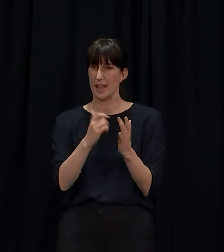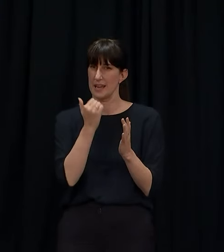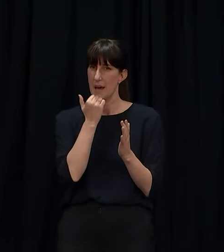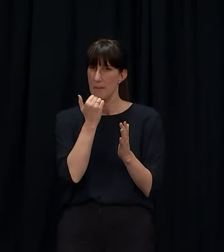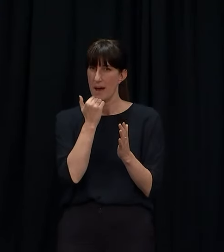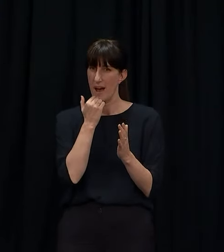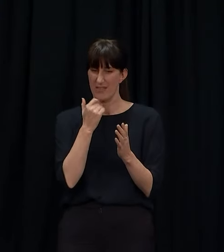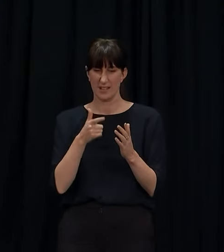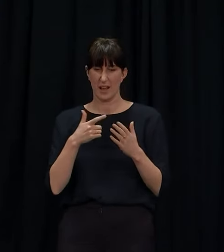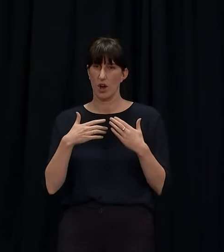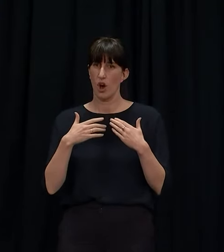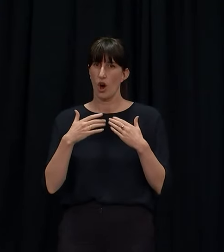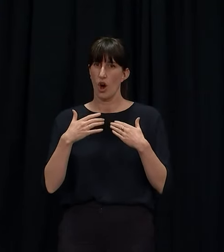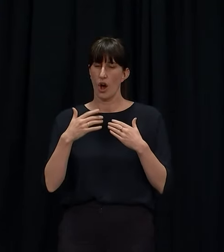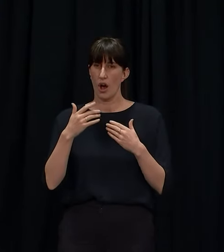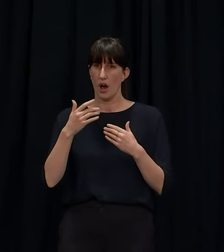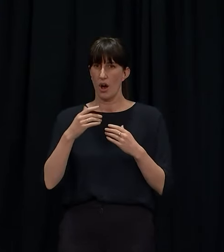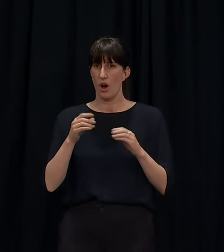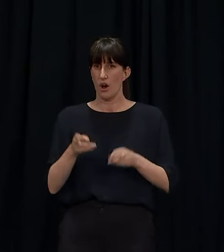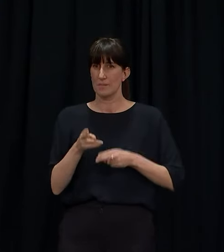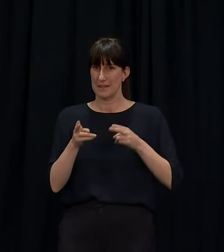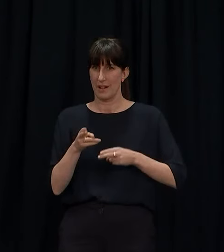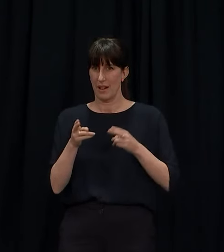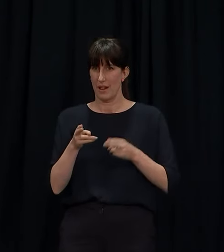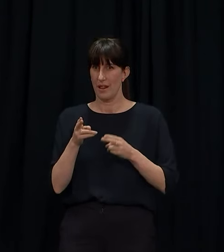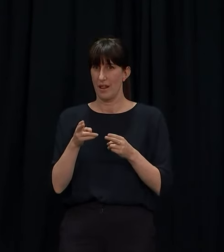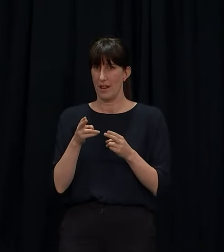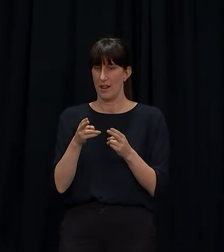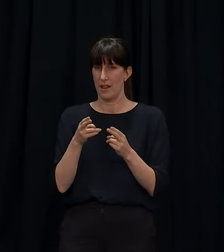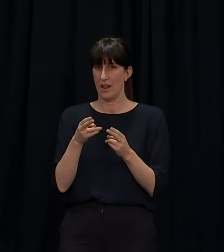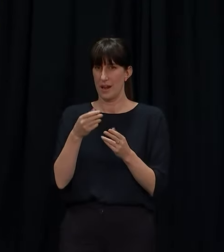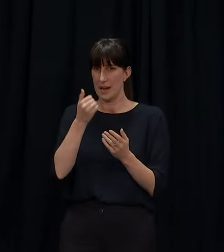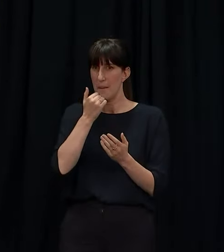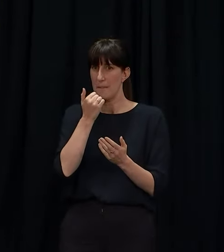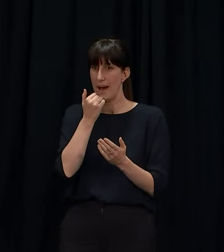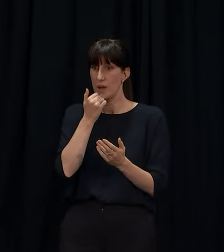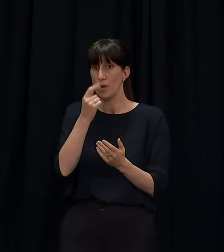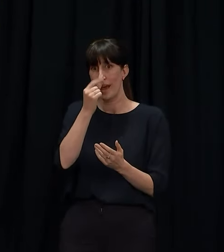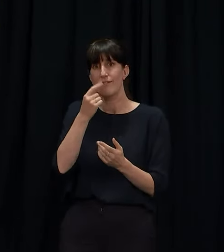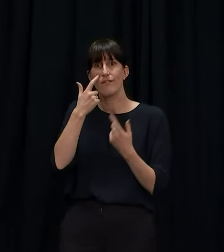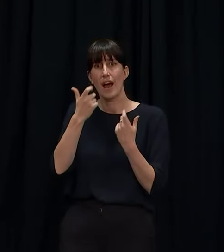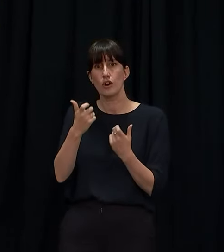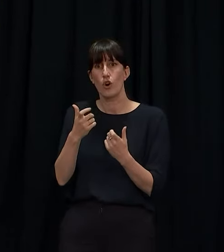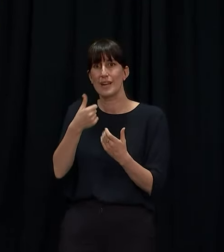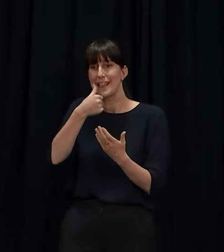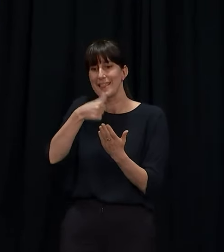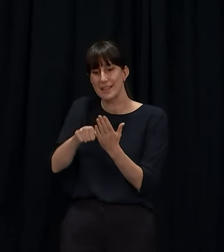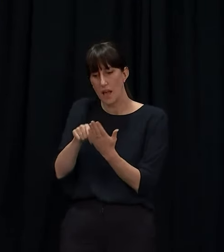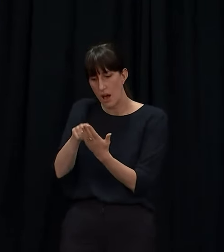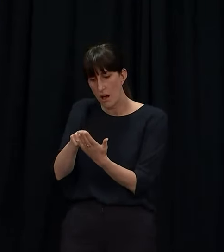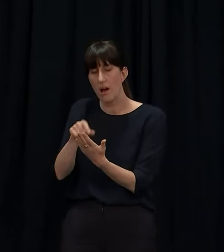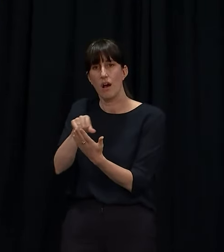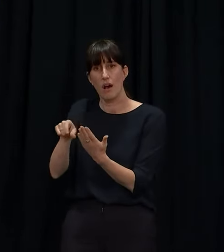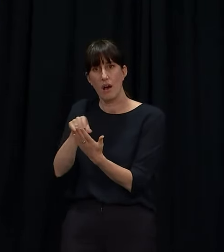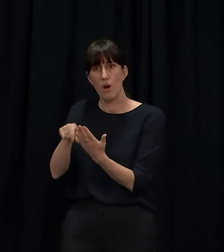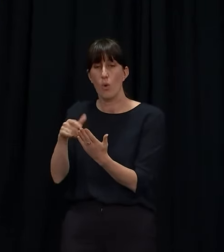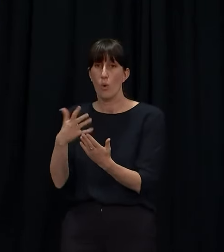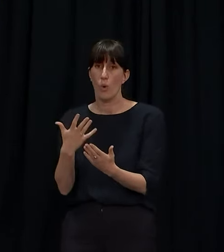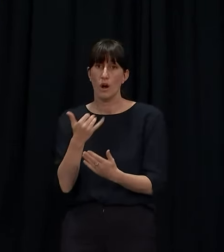on a hospital letter or on a recent prescription, or call 0800